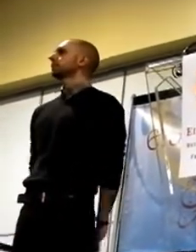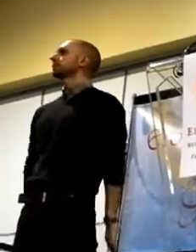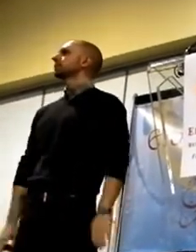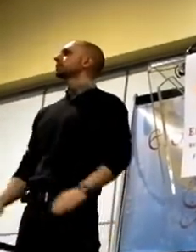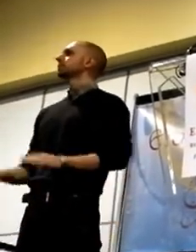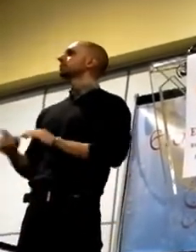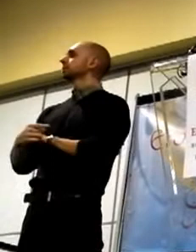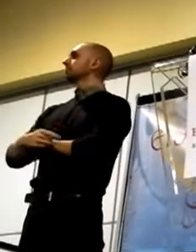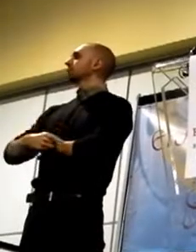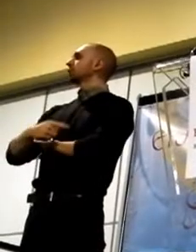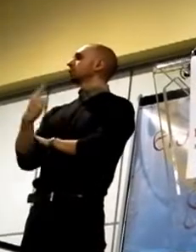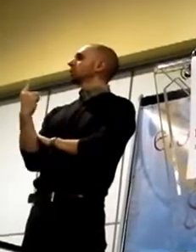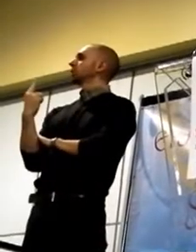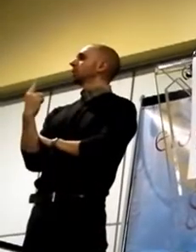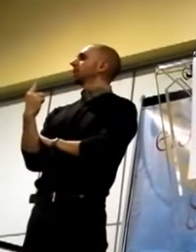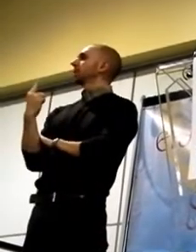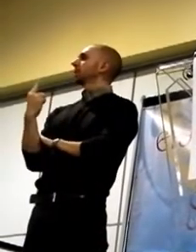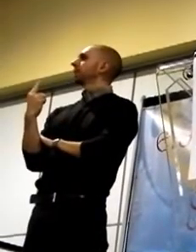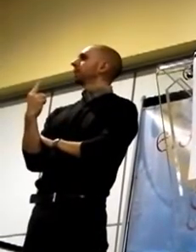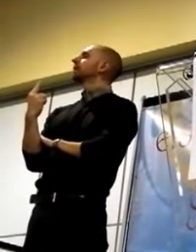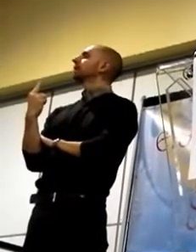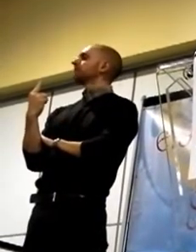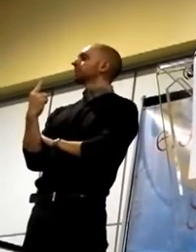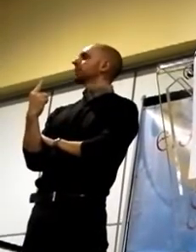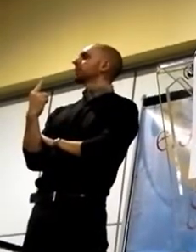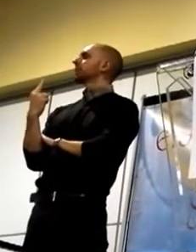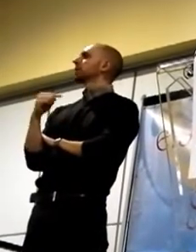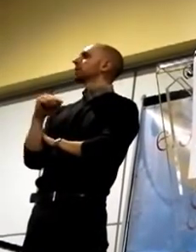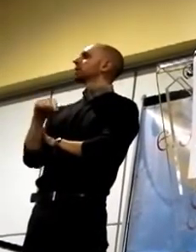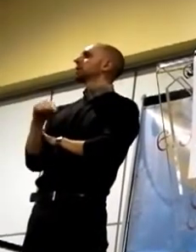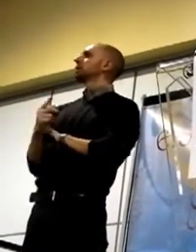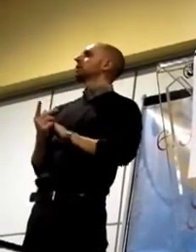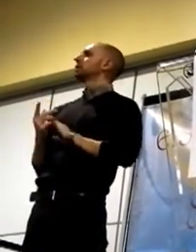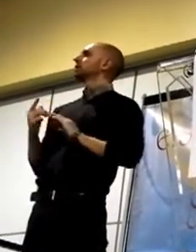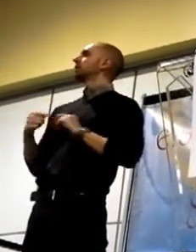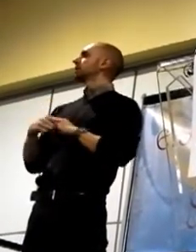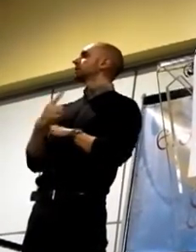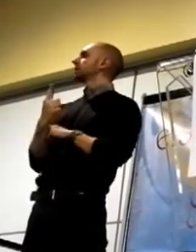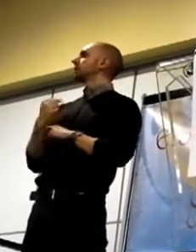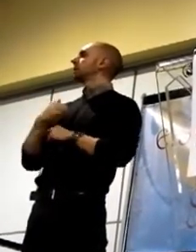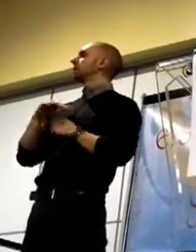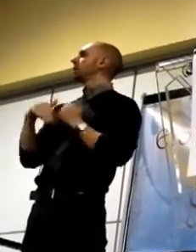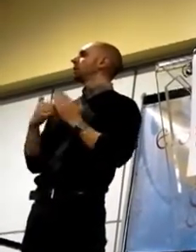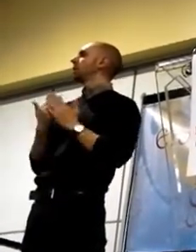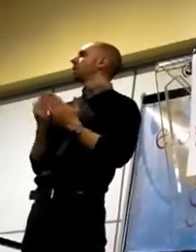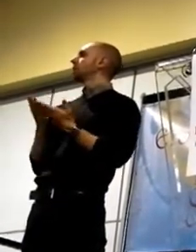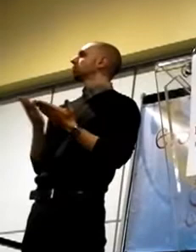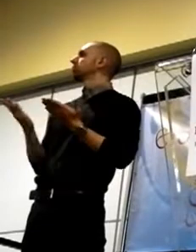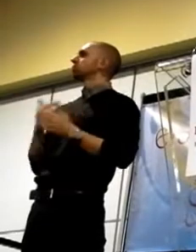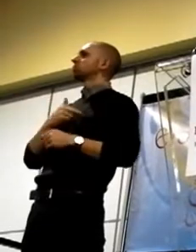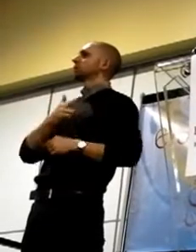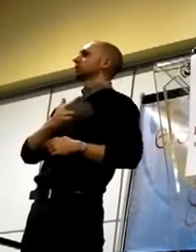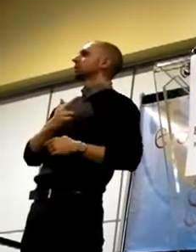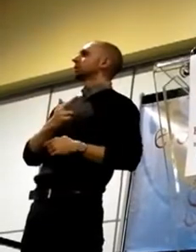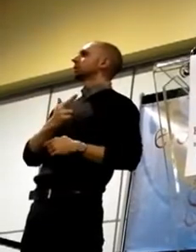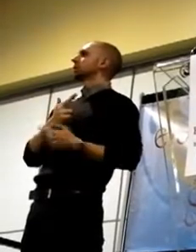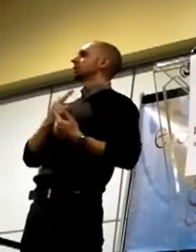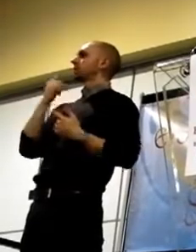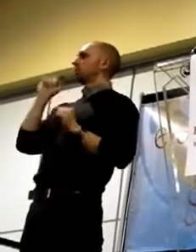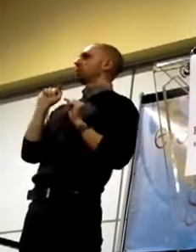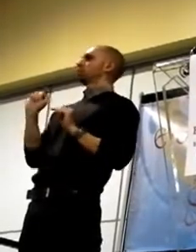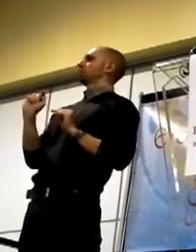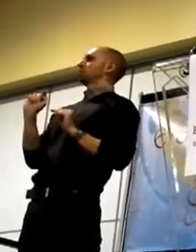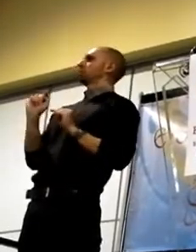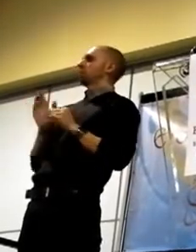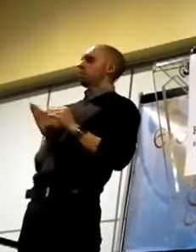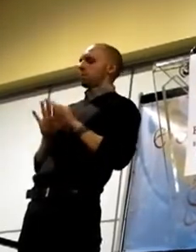completed your religion and perfected your religion and completed my blessing upon you and have chosen for